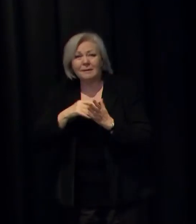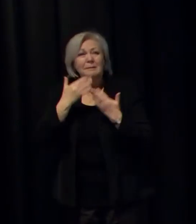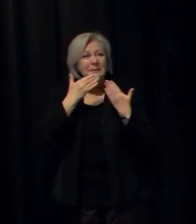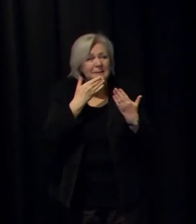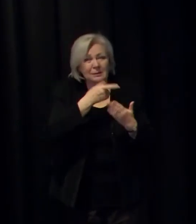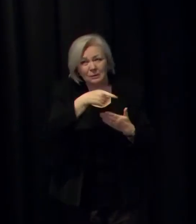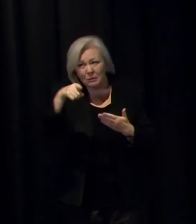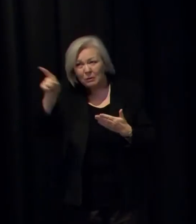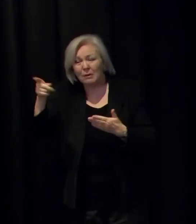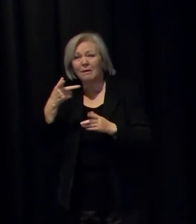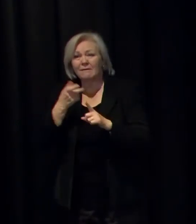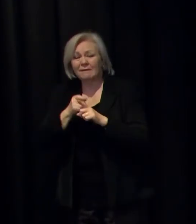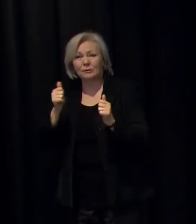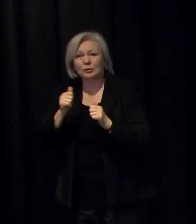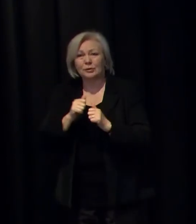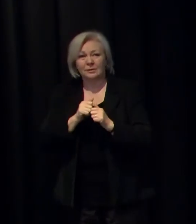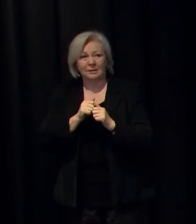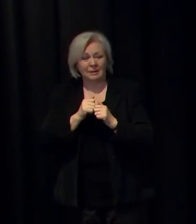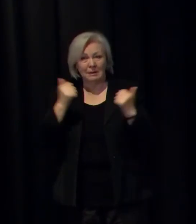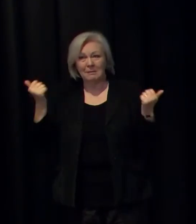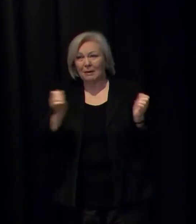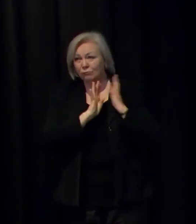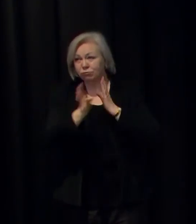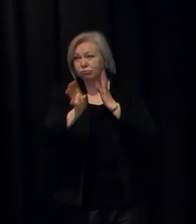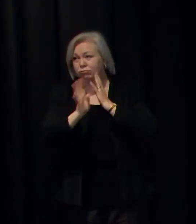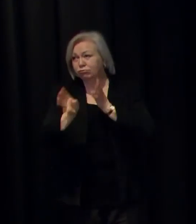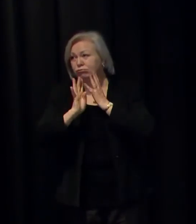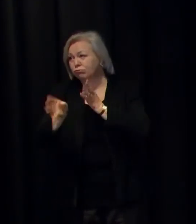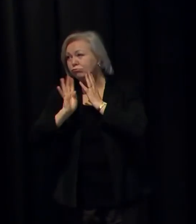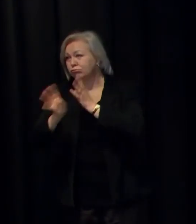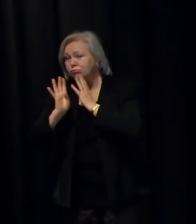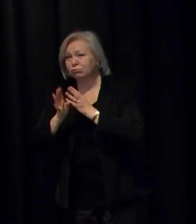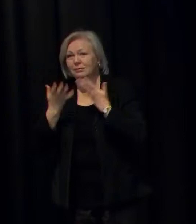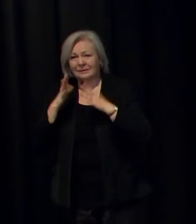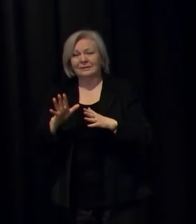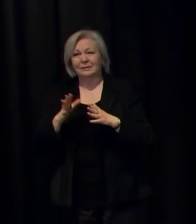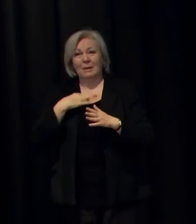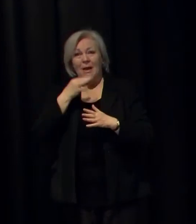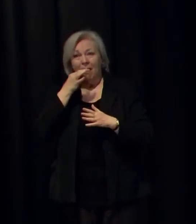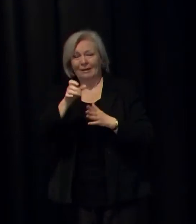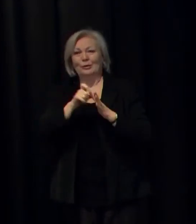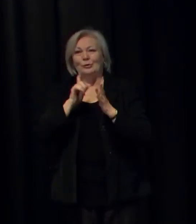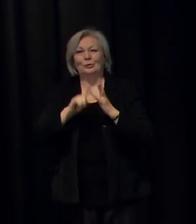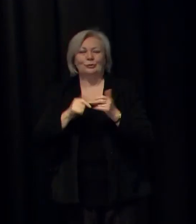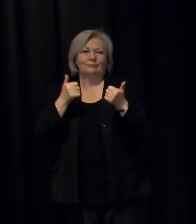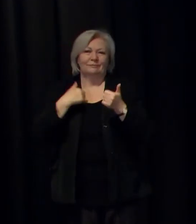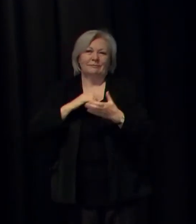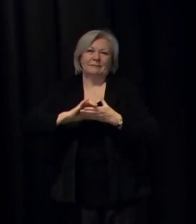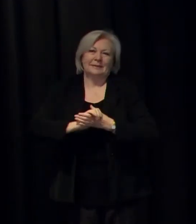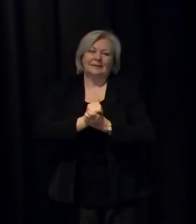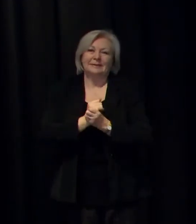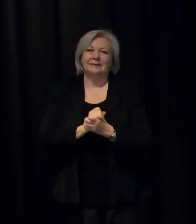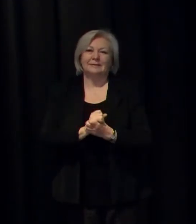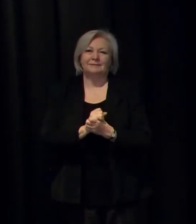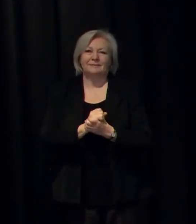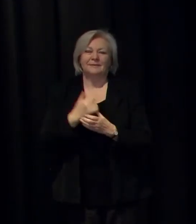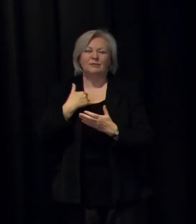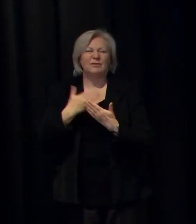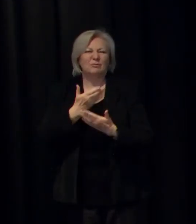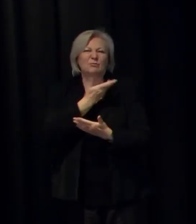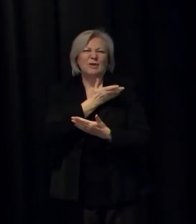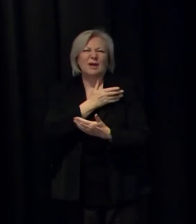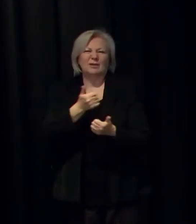have, in record numbers and in record time, done exactly what we asked them to do. I could not be more